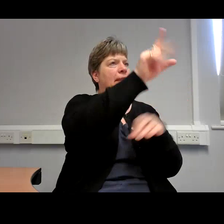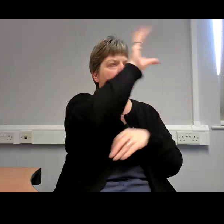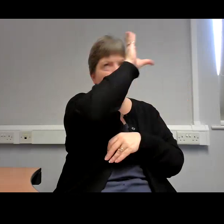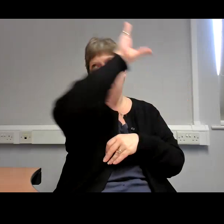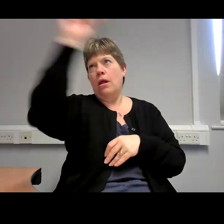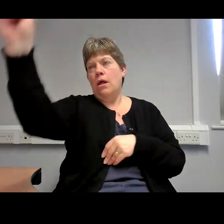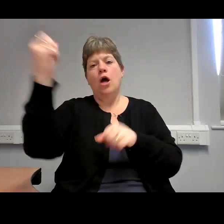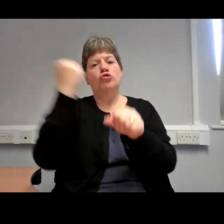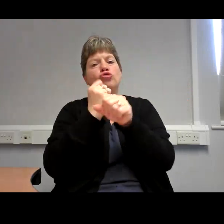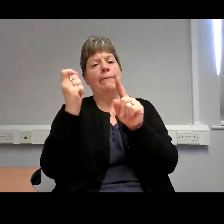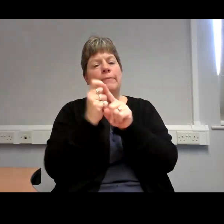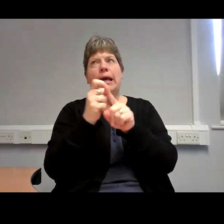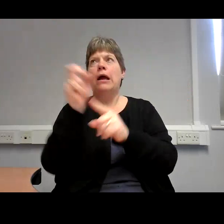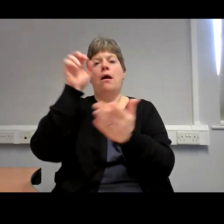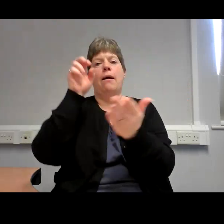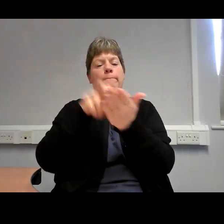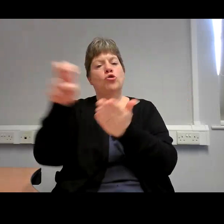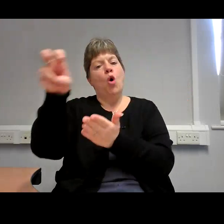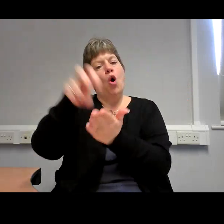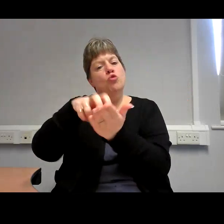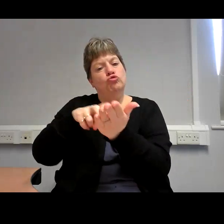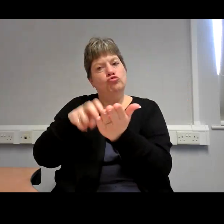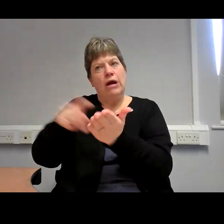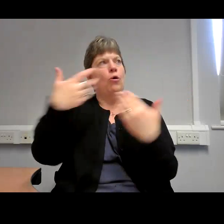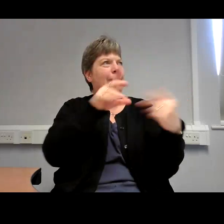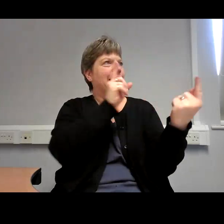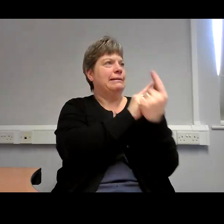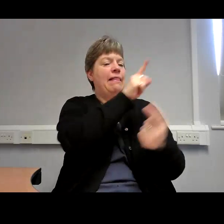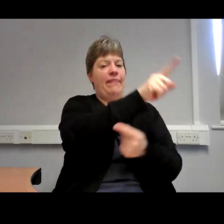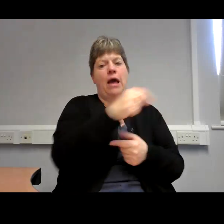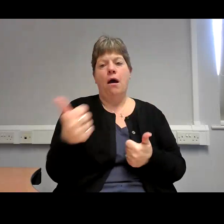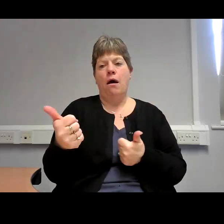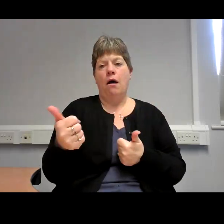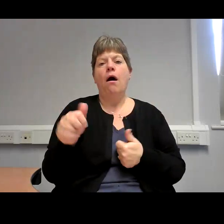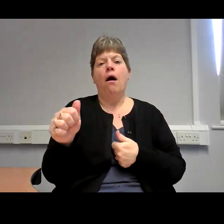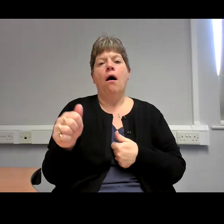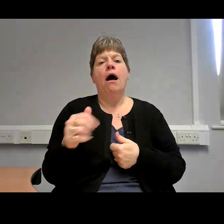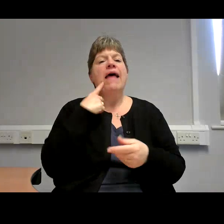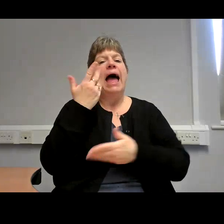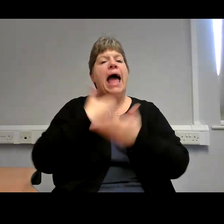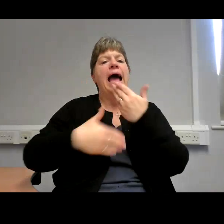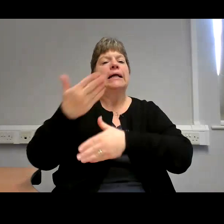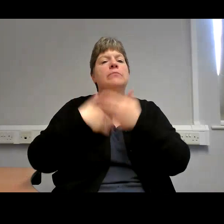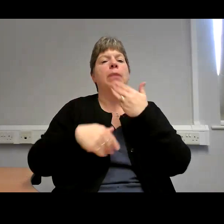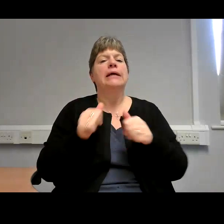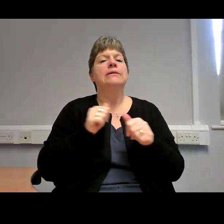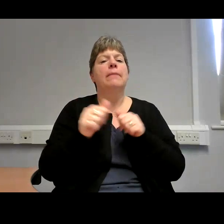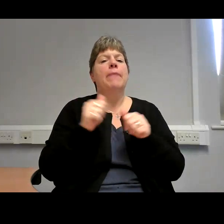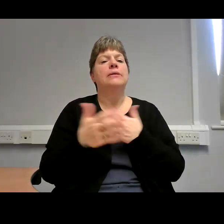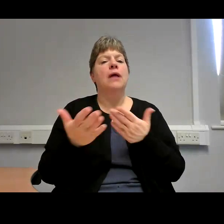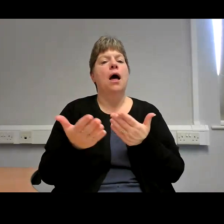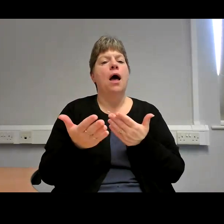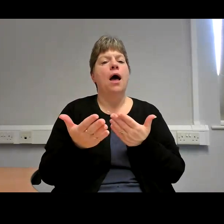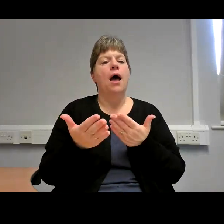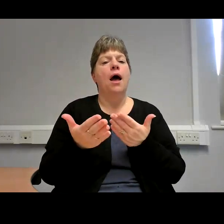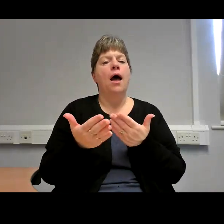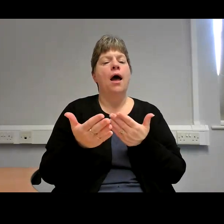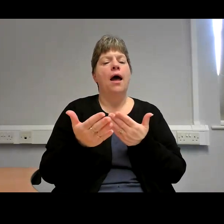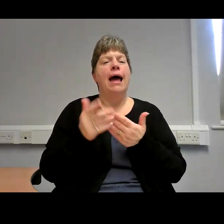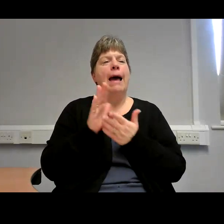your record as to the fact that you've been seen, if that helps. That explains it a lot better, that that